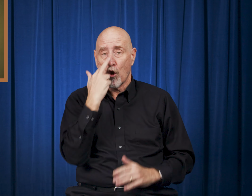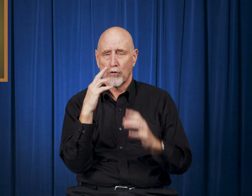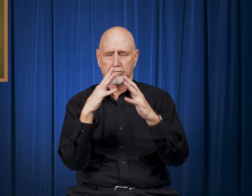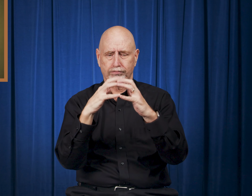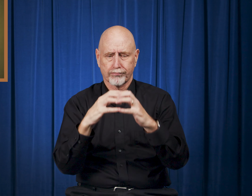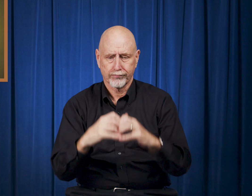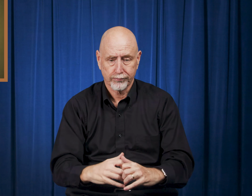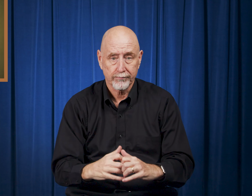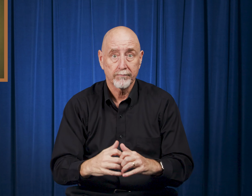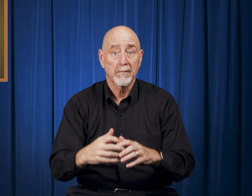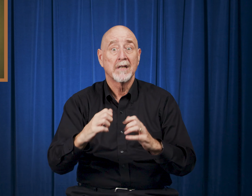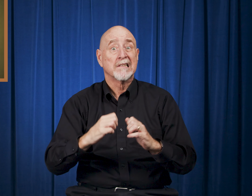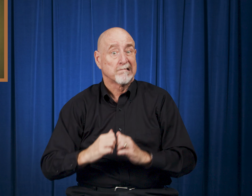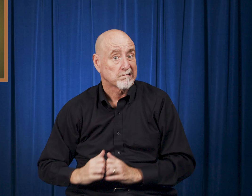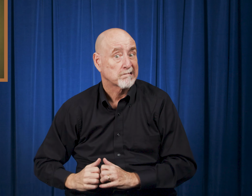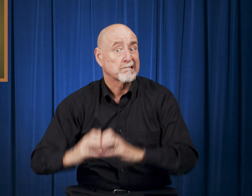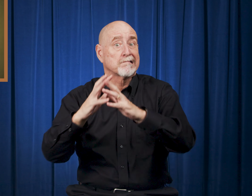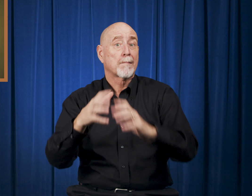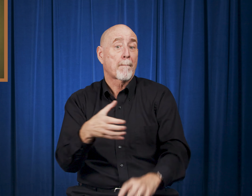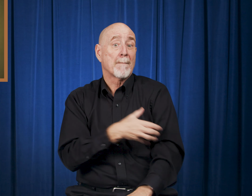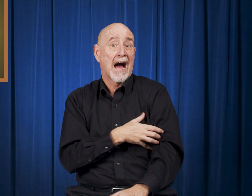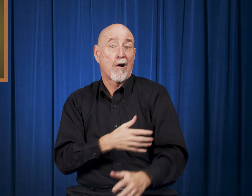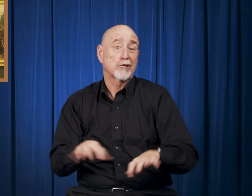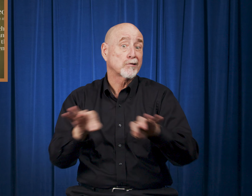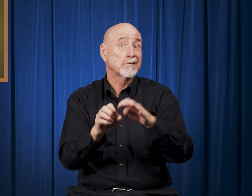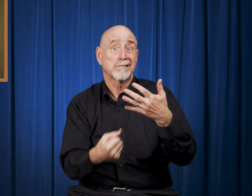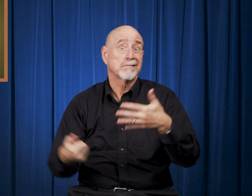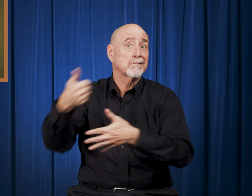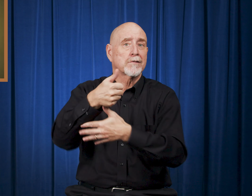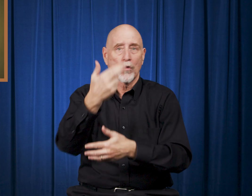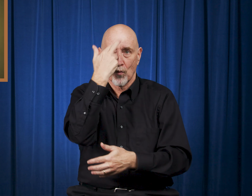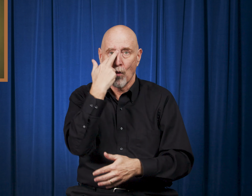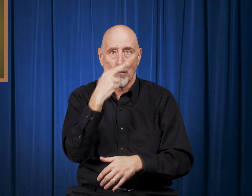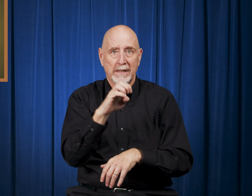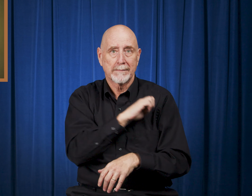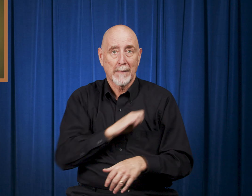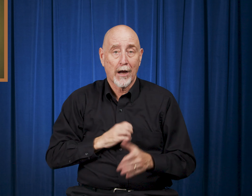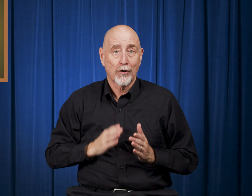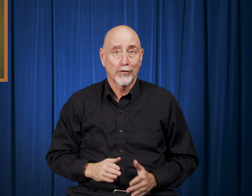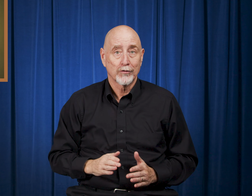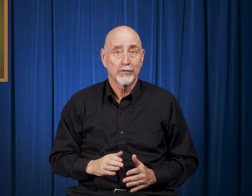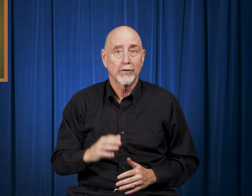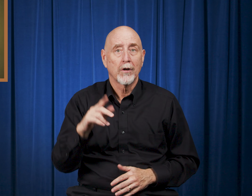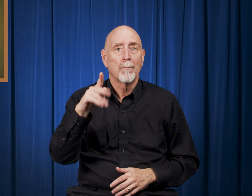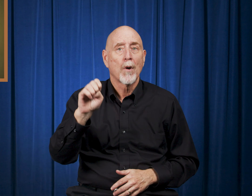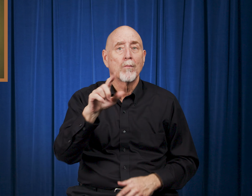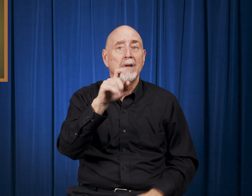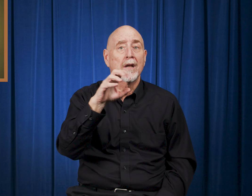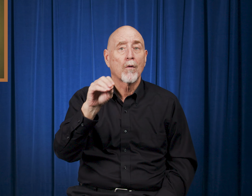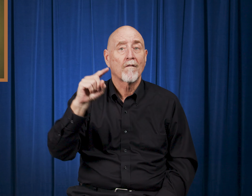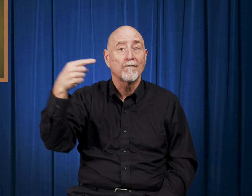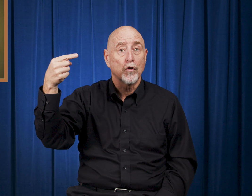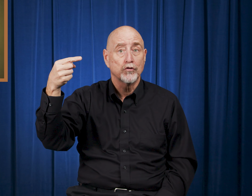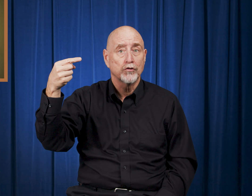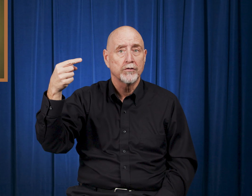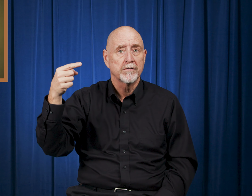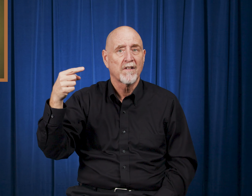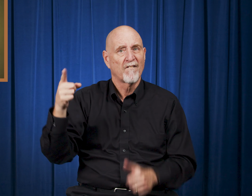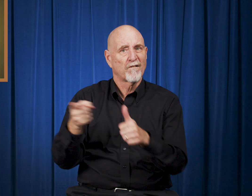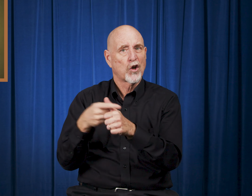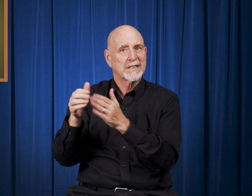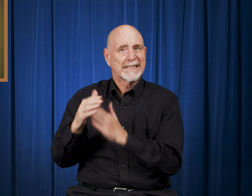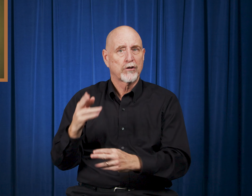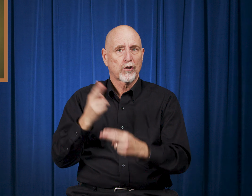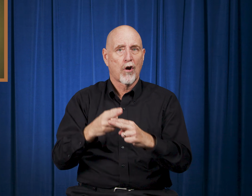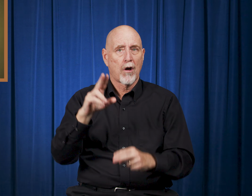Roman Empire emerged in power and importance. Pope Leo I became the first church leader to use the name